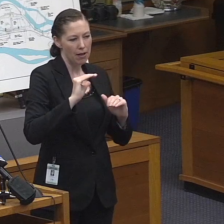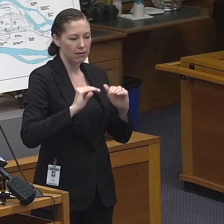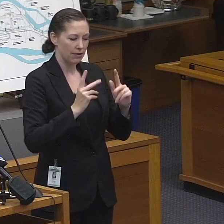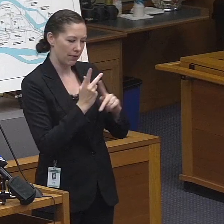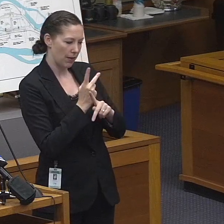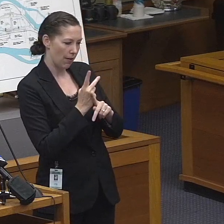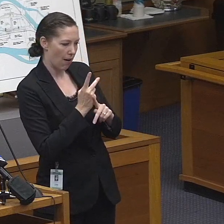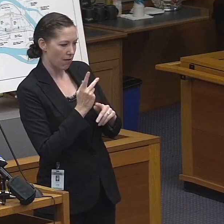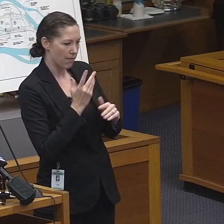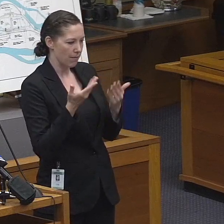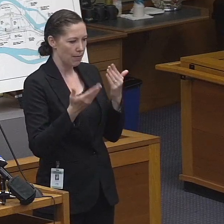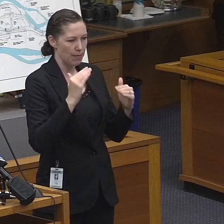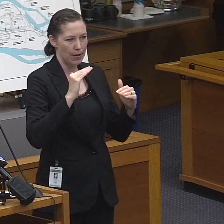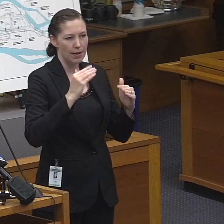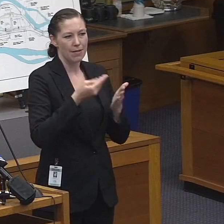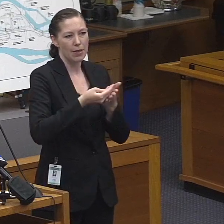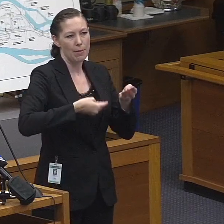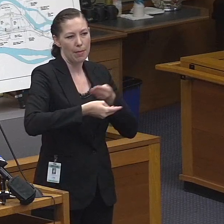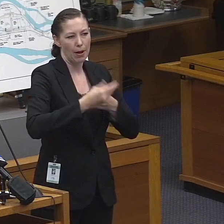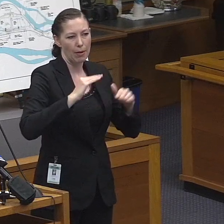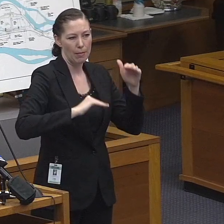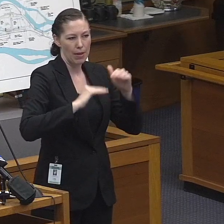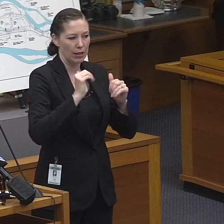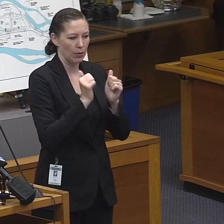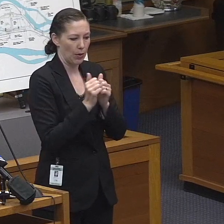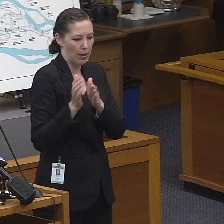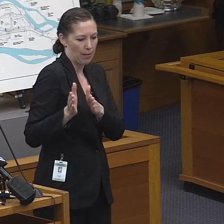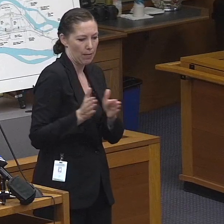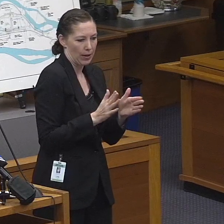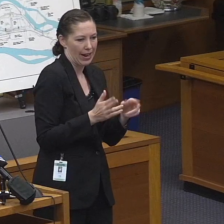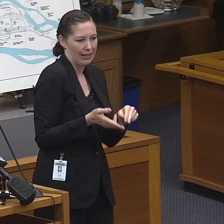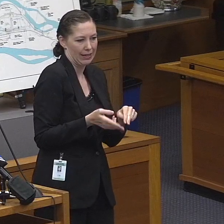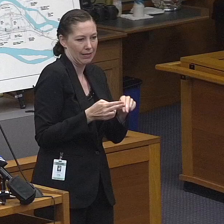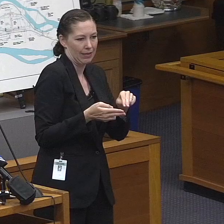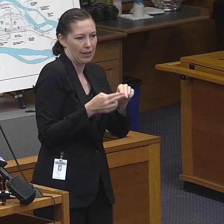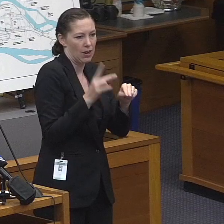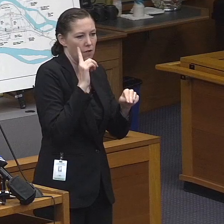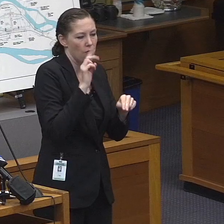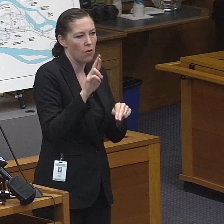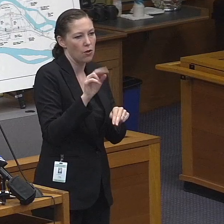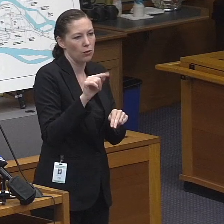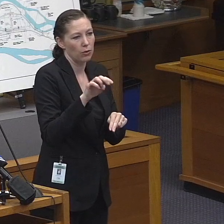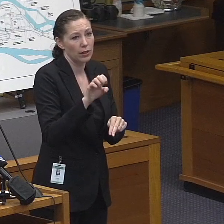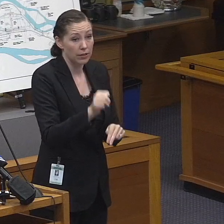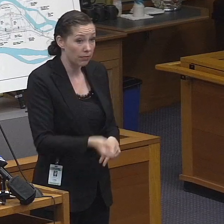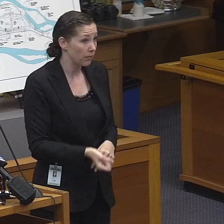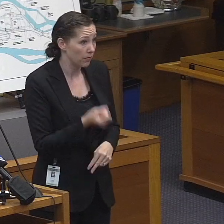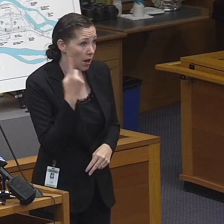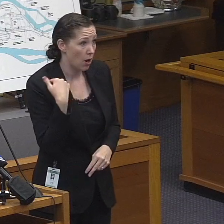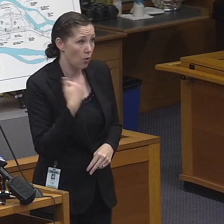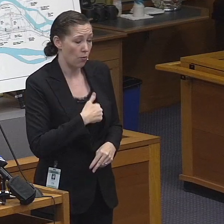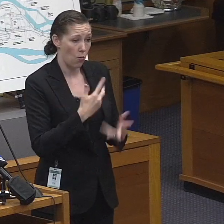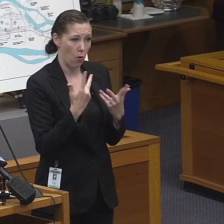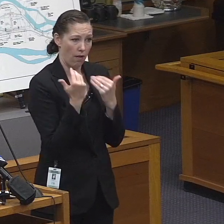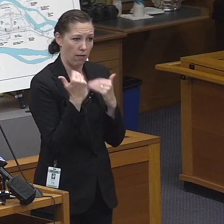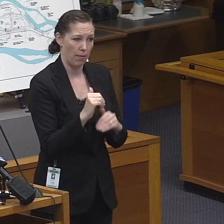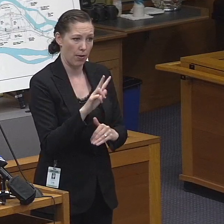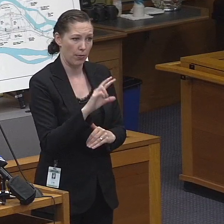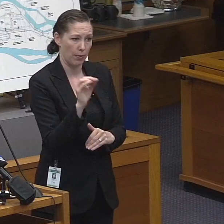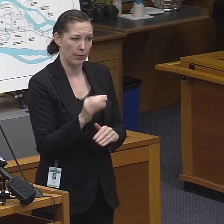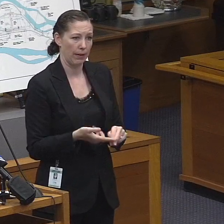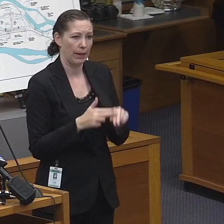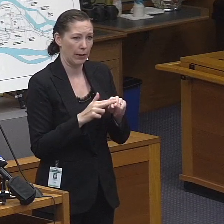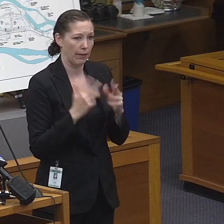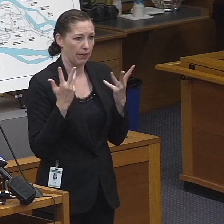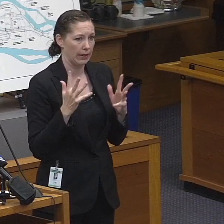can absorb it within the planned rate increases, which we've said over the years we want to maintain at no more than 3% a year.